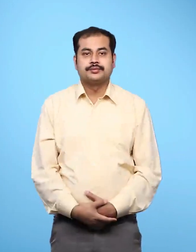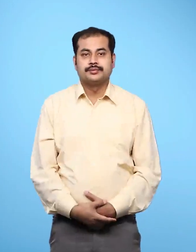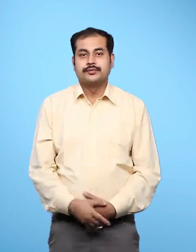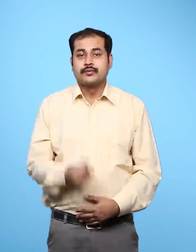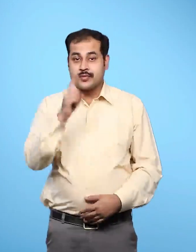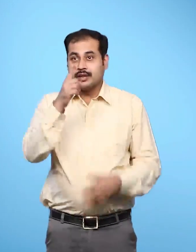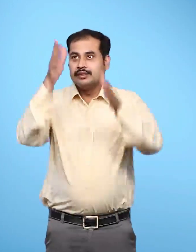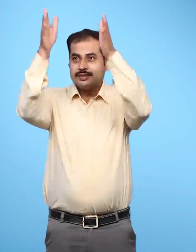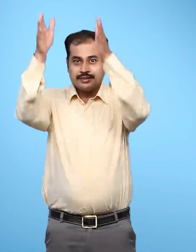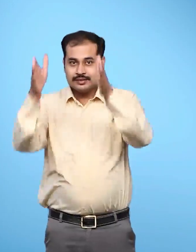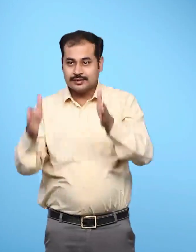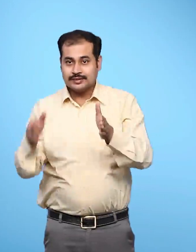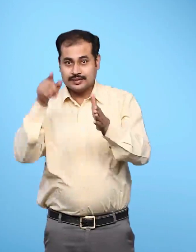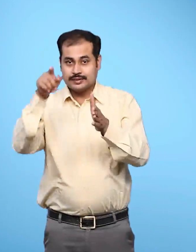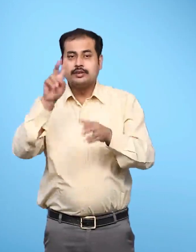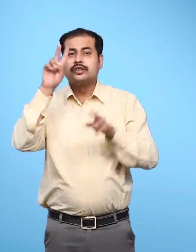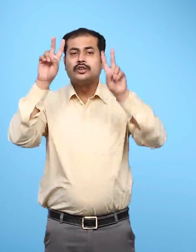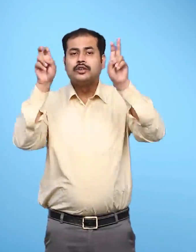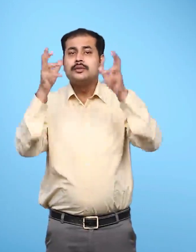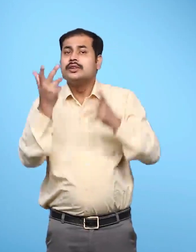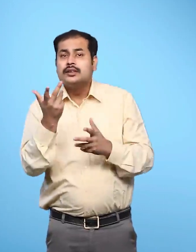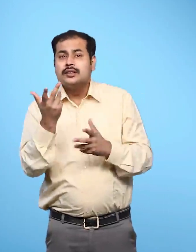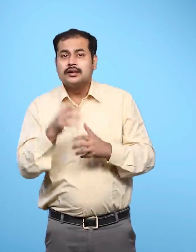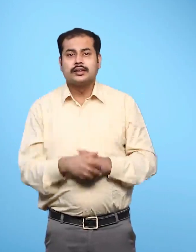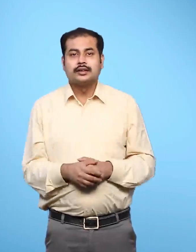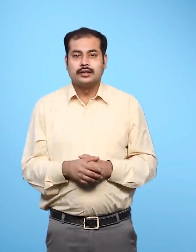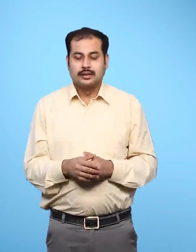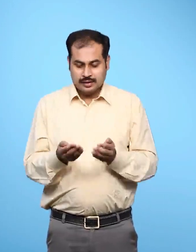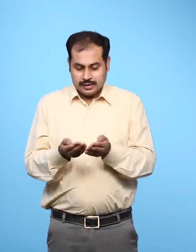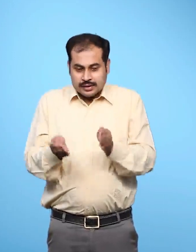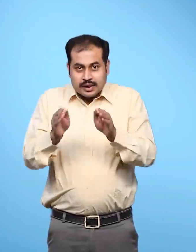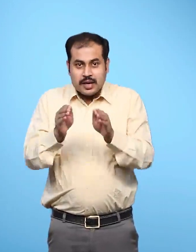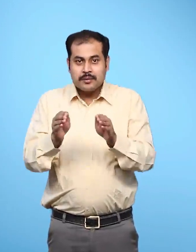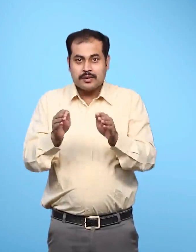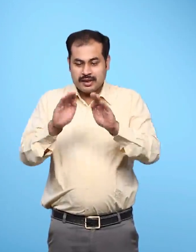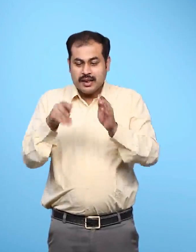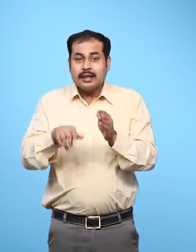The first row, column 1 heading is, the vessel you used,